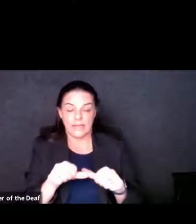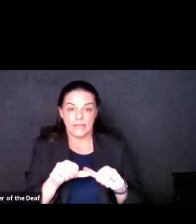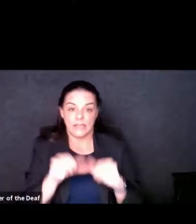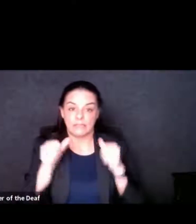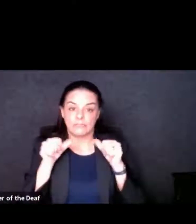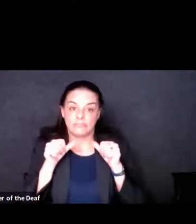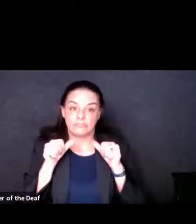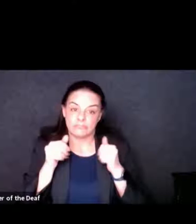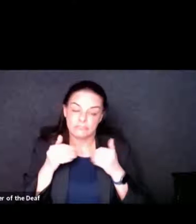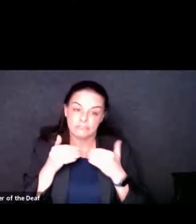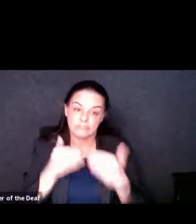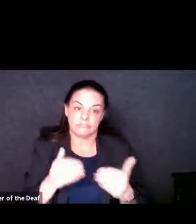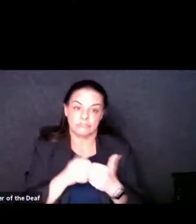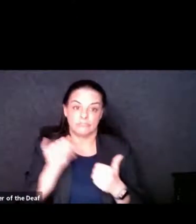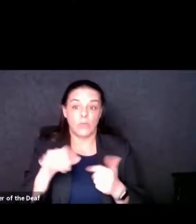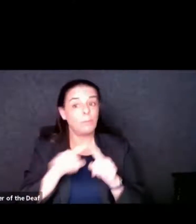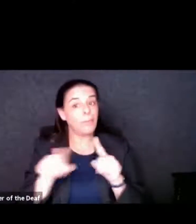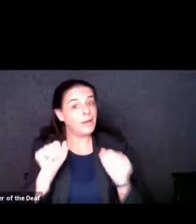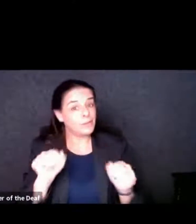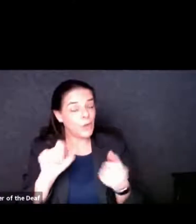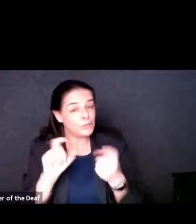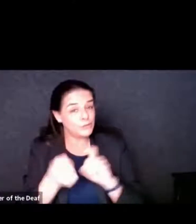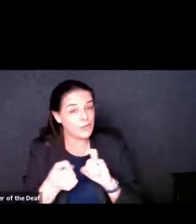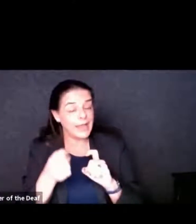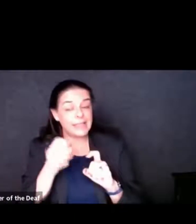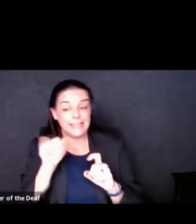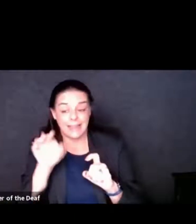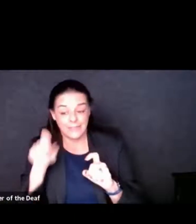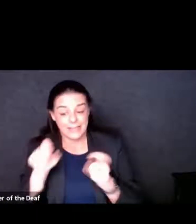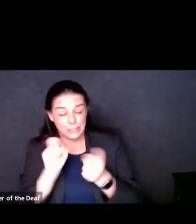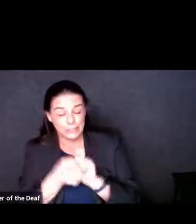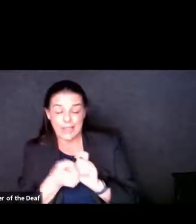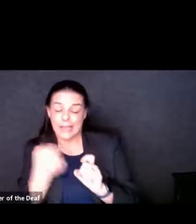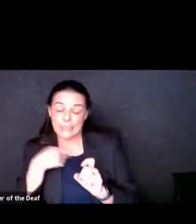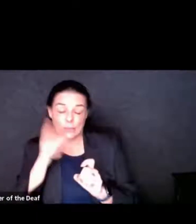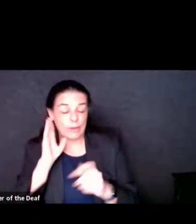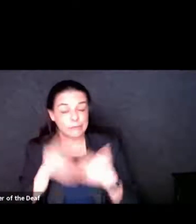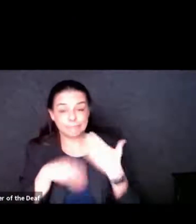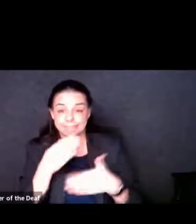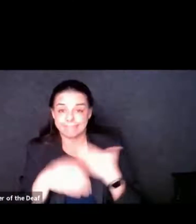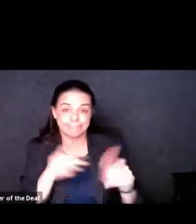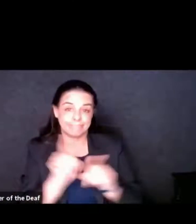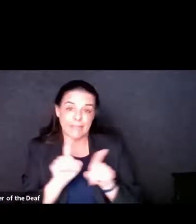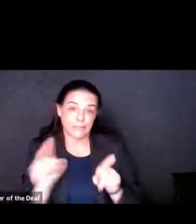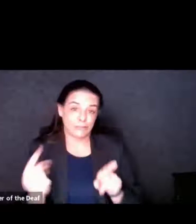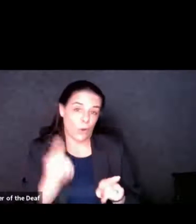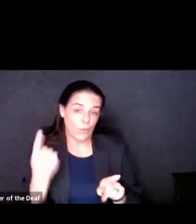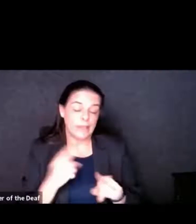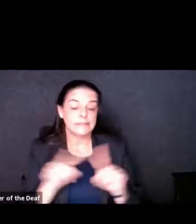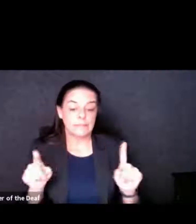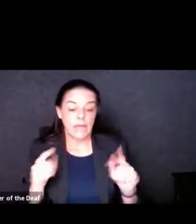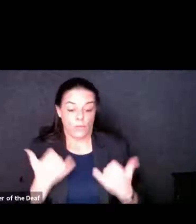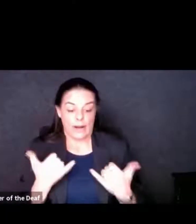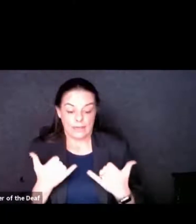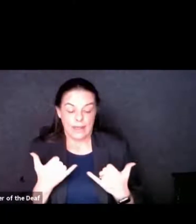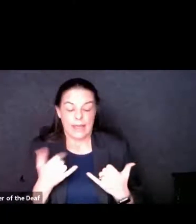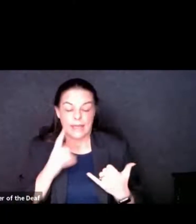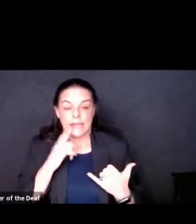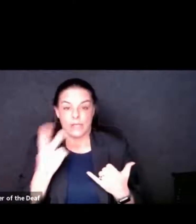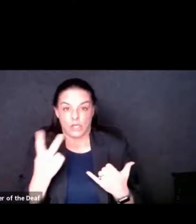with. Everything's subject to change, and we'll roll with it as we always do if it does. But right now, yes, it's 2